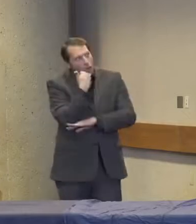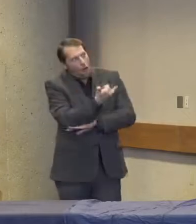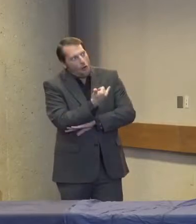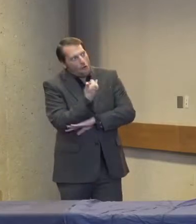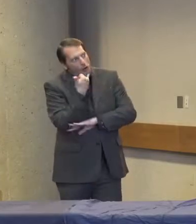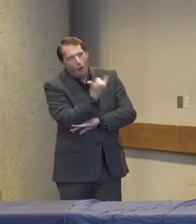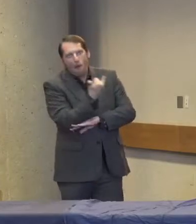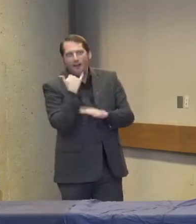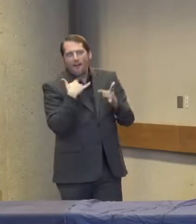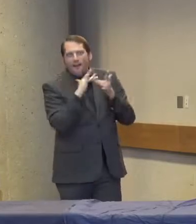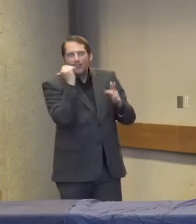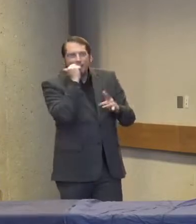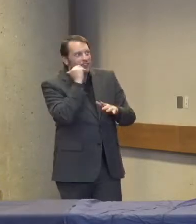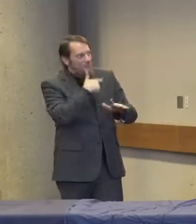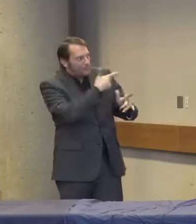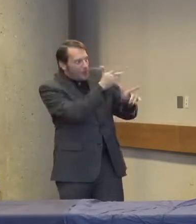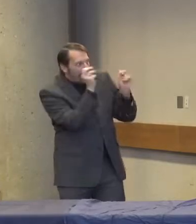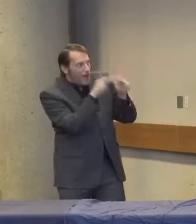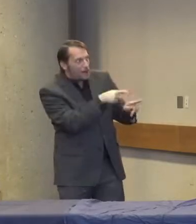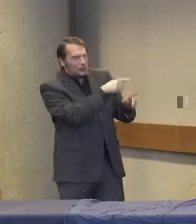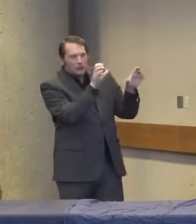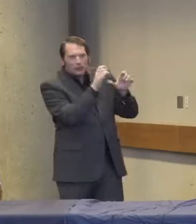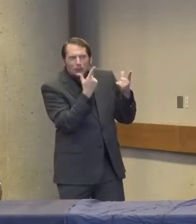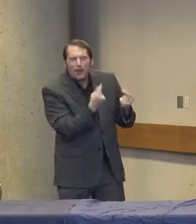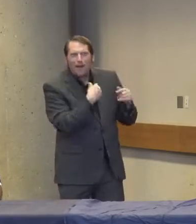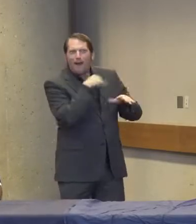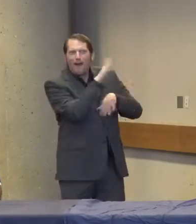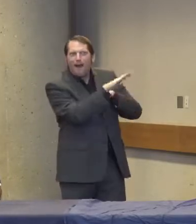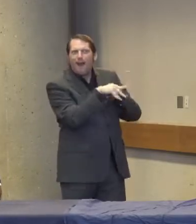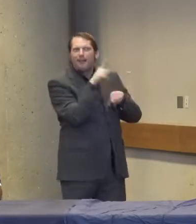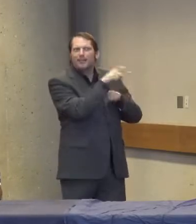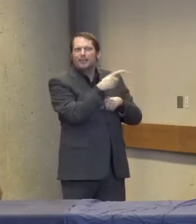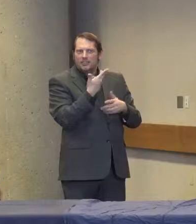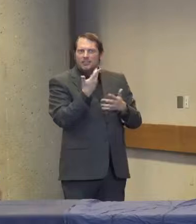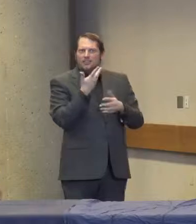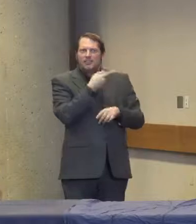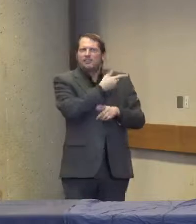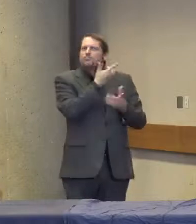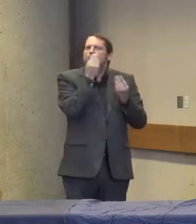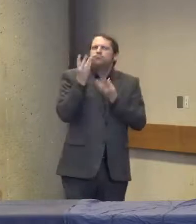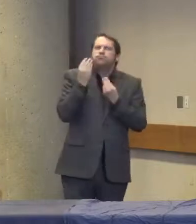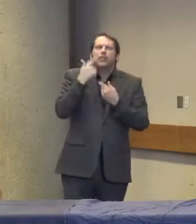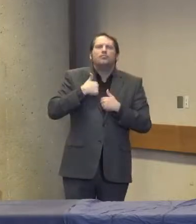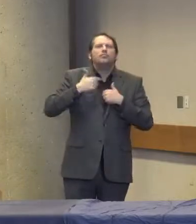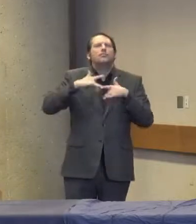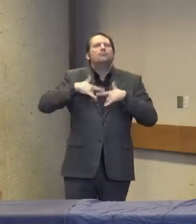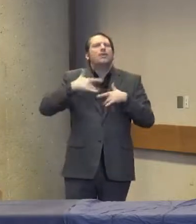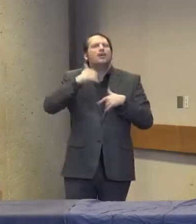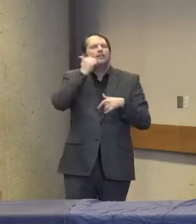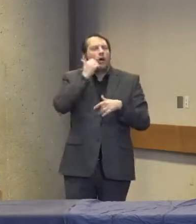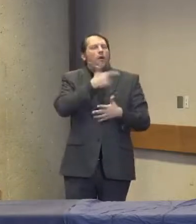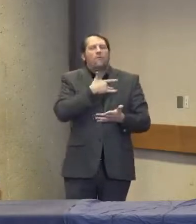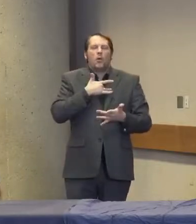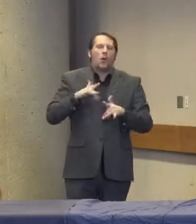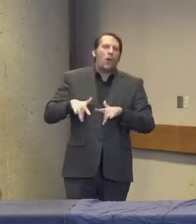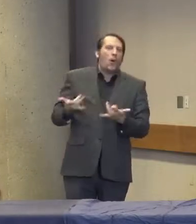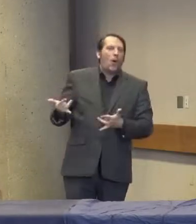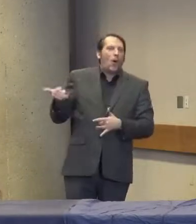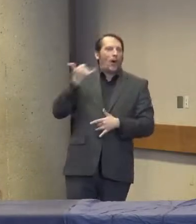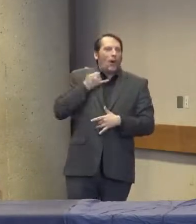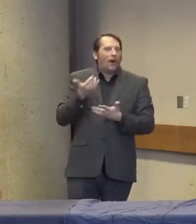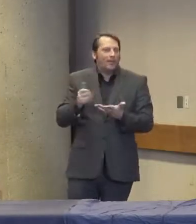to? How long were you outside? I need to get my daily report. But, you know, we've talked about developing strategies. So for